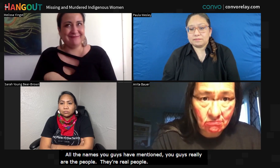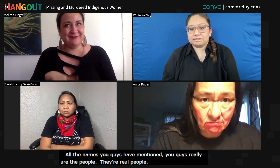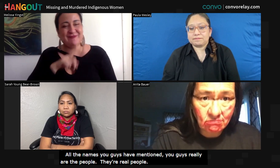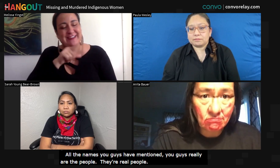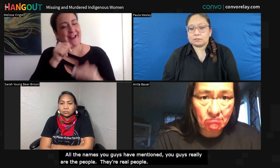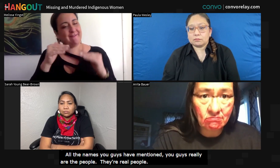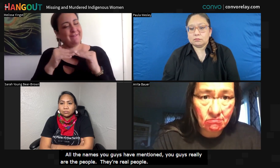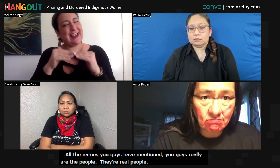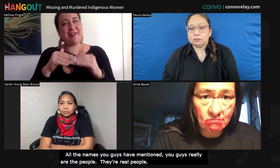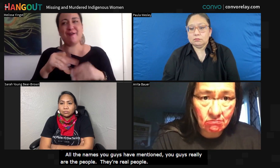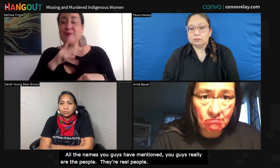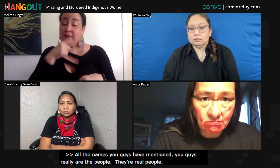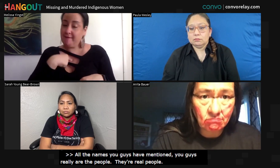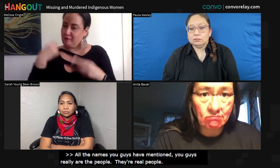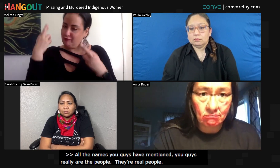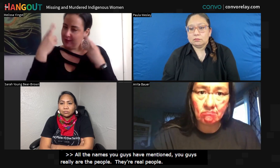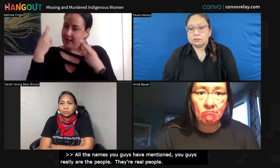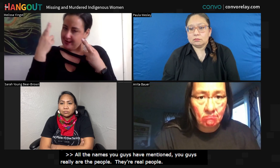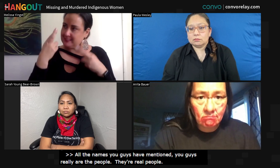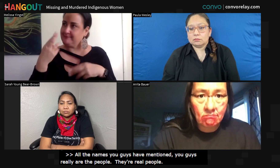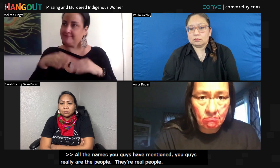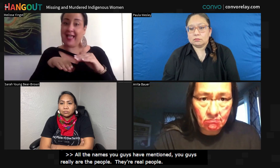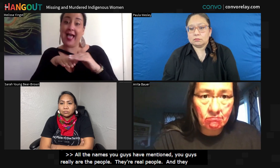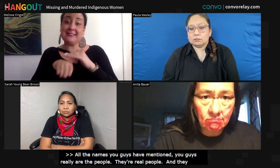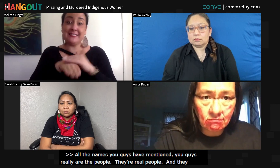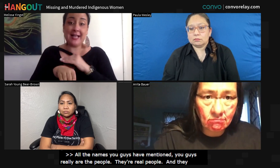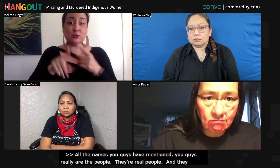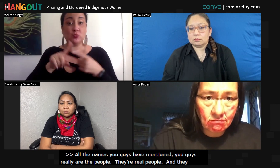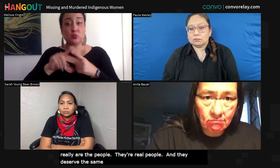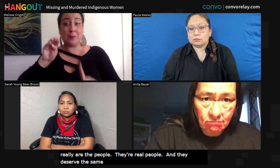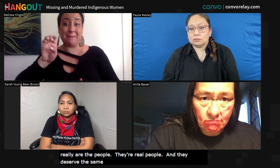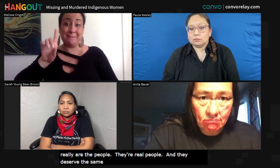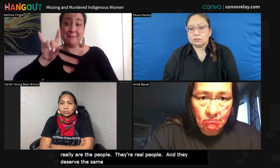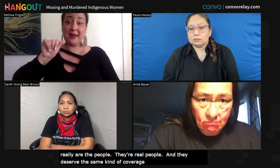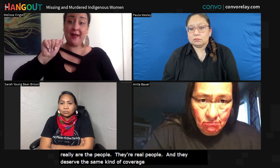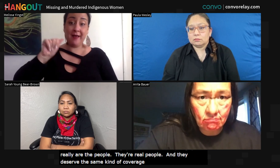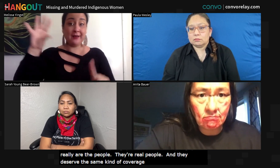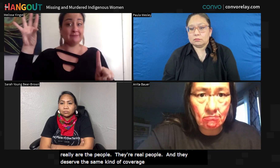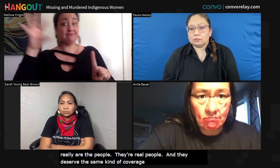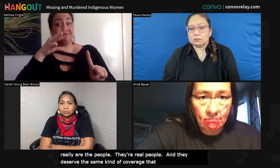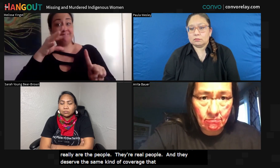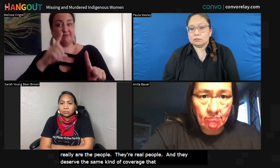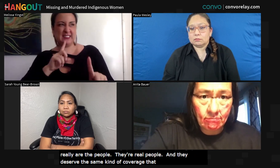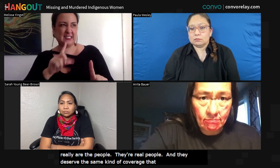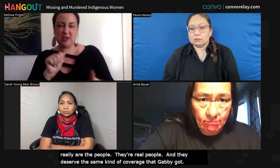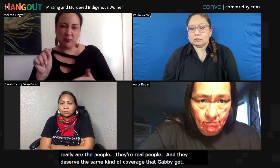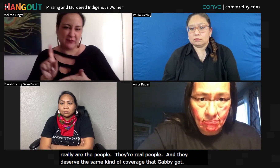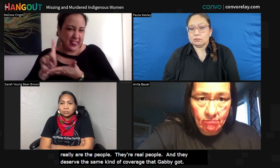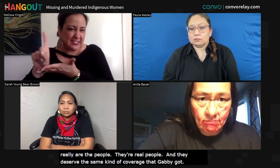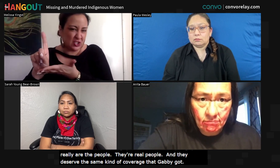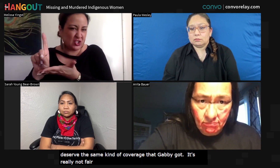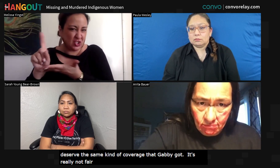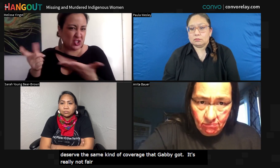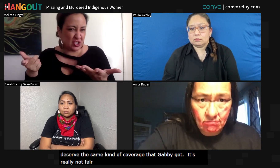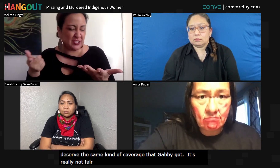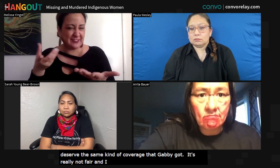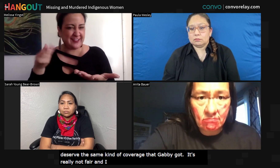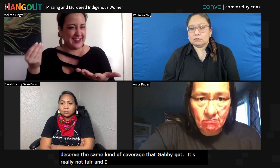know, it's really not fair. And I realize access to media is